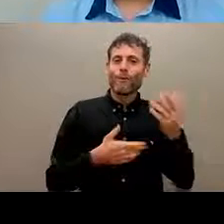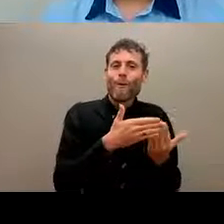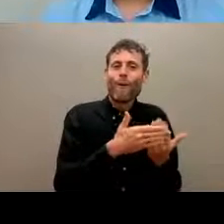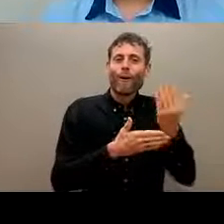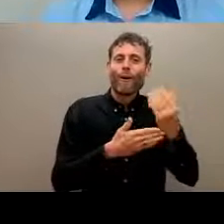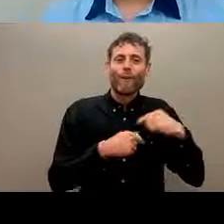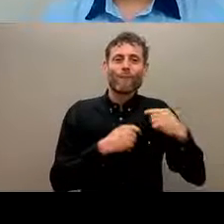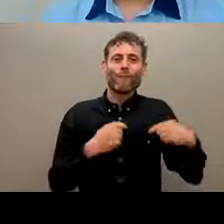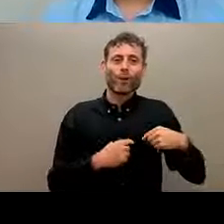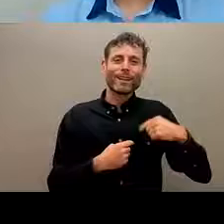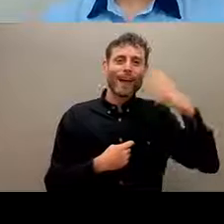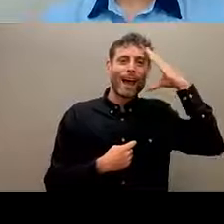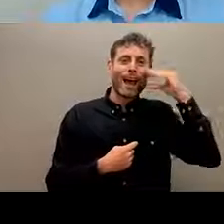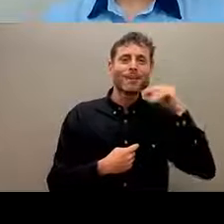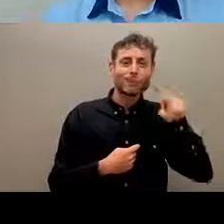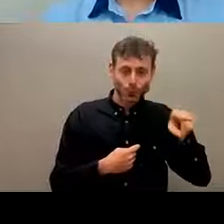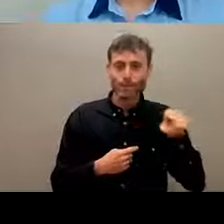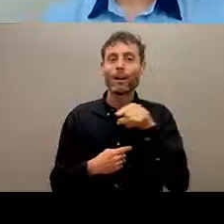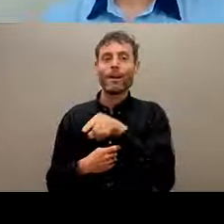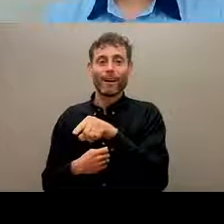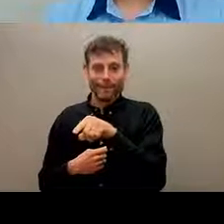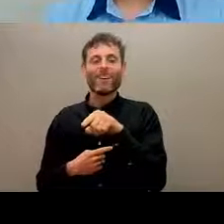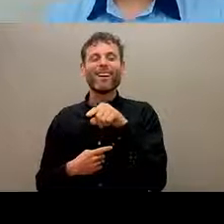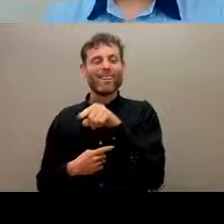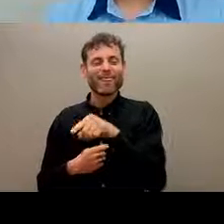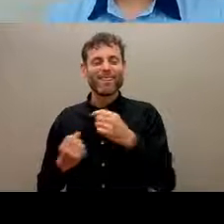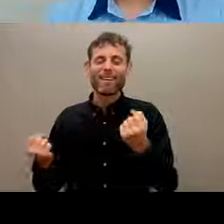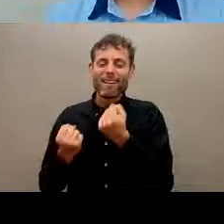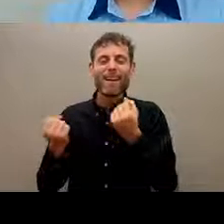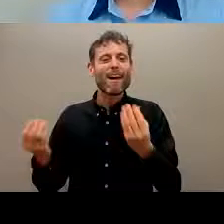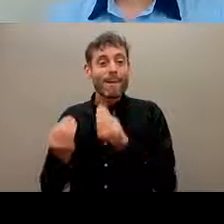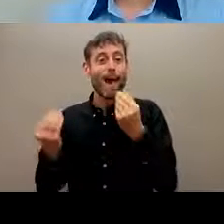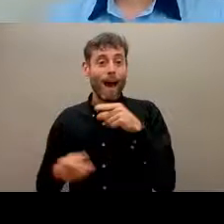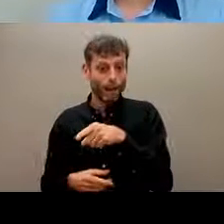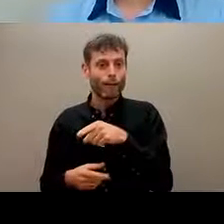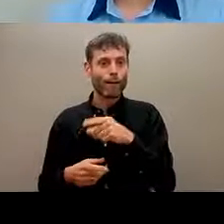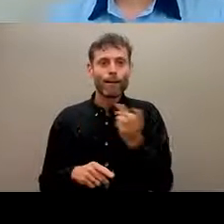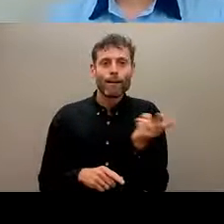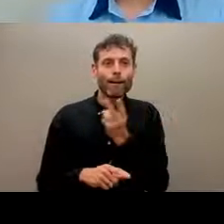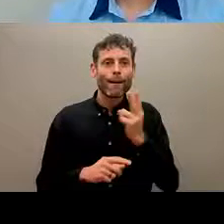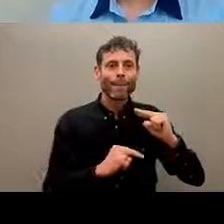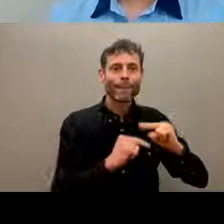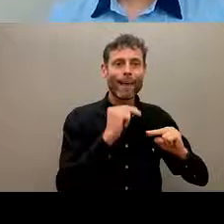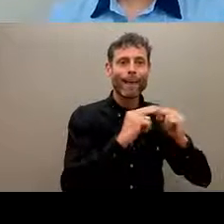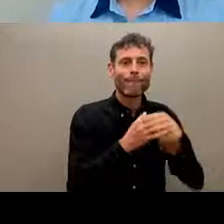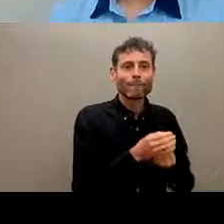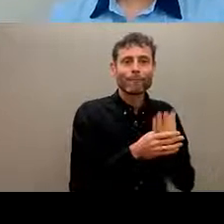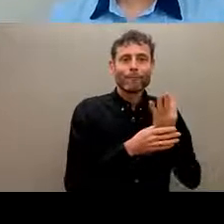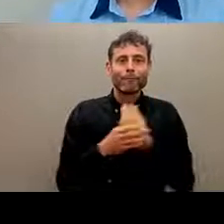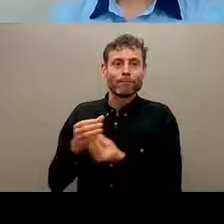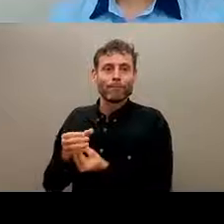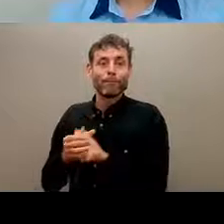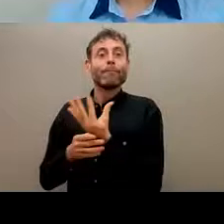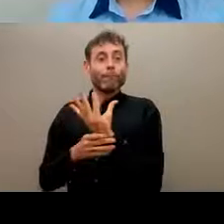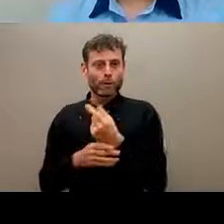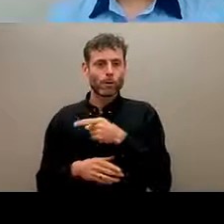together, both the volunteers and also especially the students also develop personally and professionally